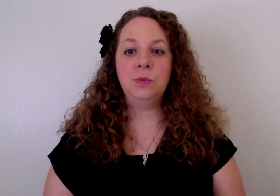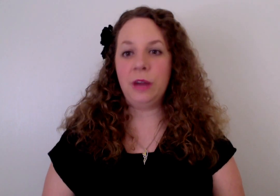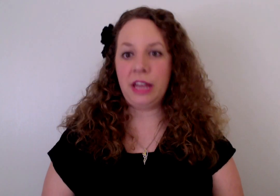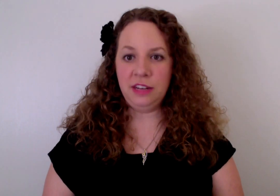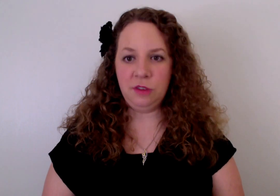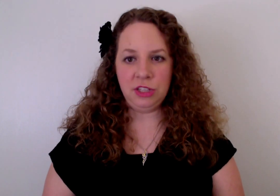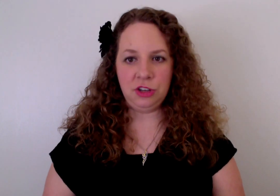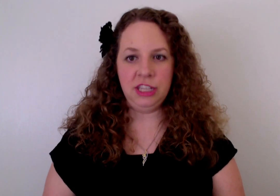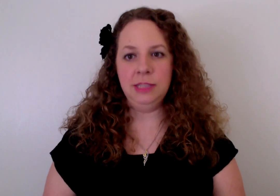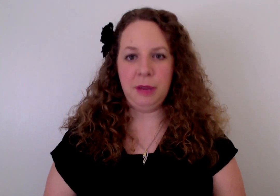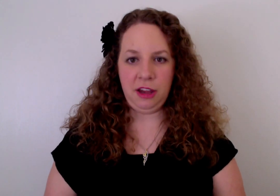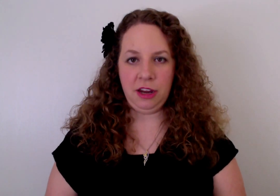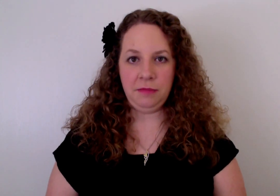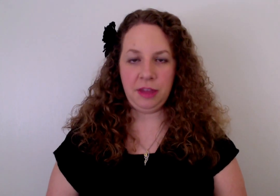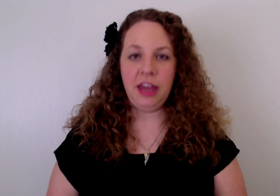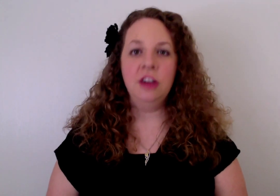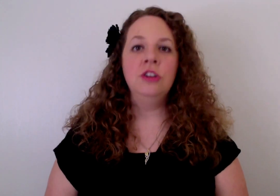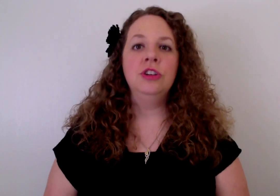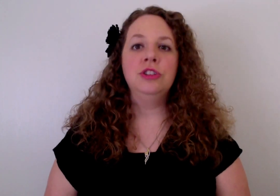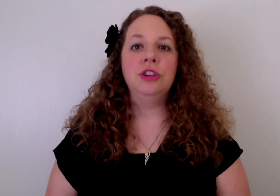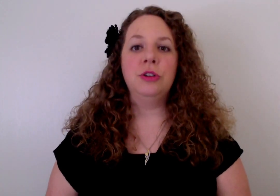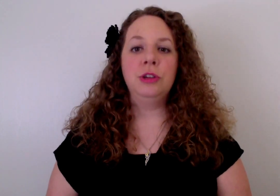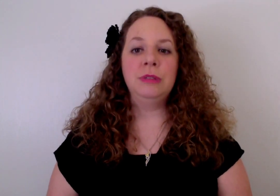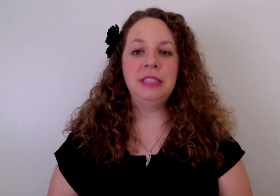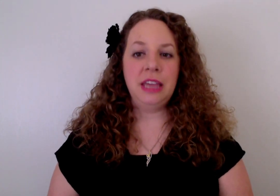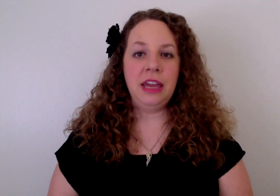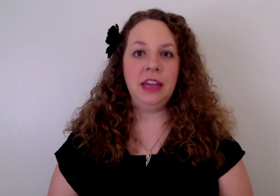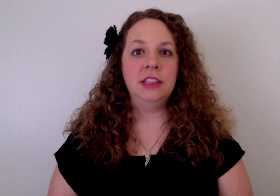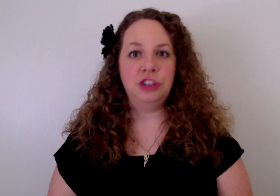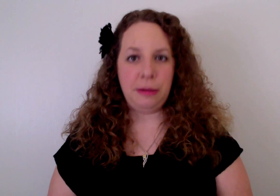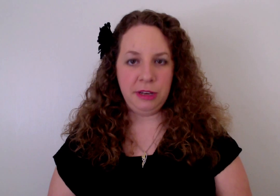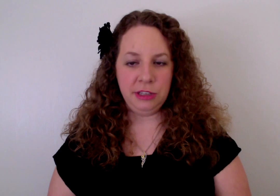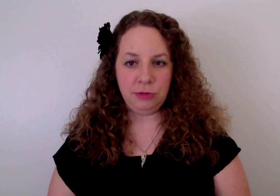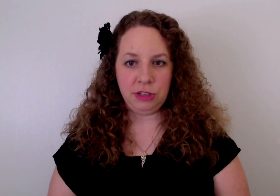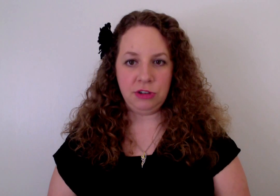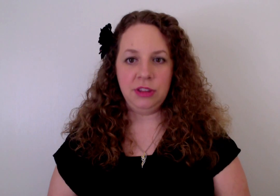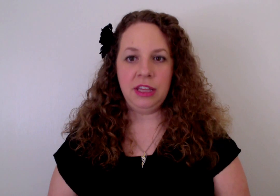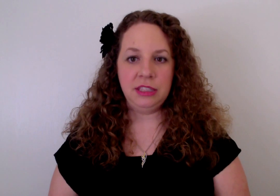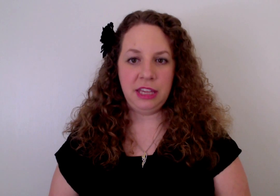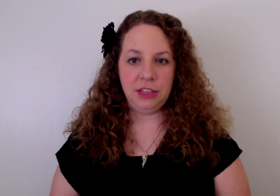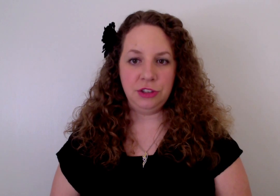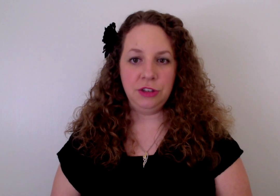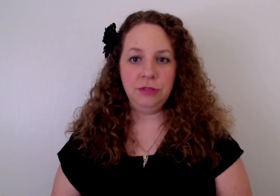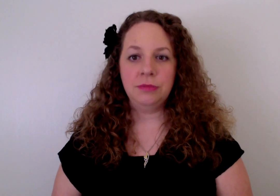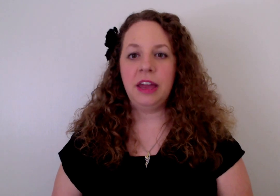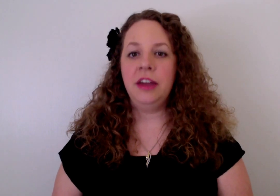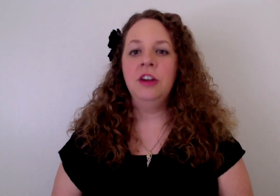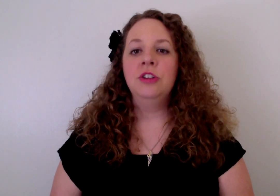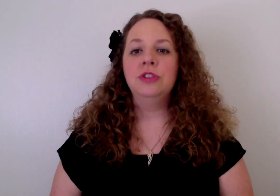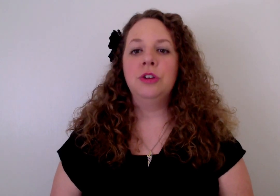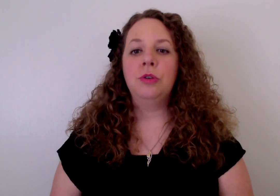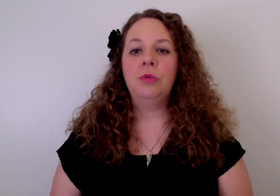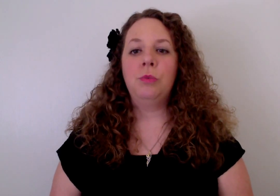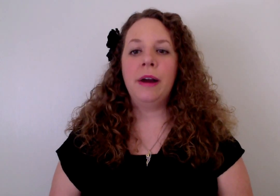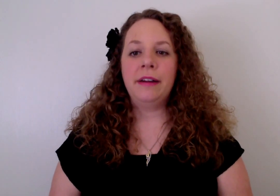kind of restaurant is Benihana? Okay, so you would say it's a Japanese restaurant. That's the answer. Okay, so what kind